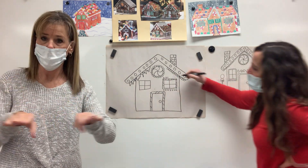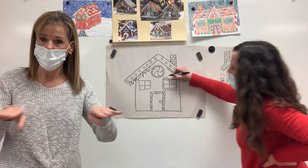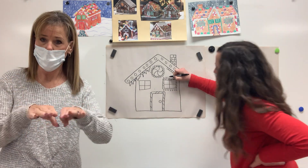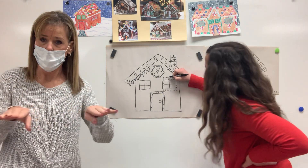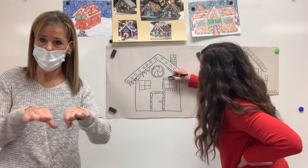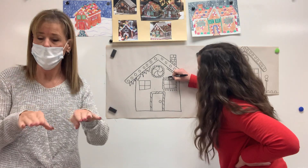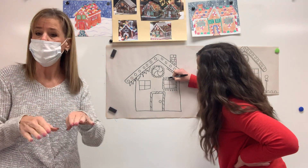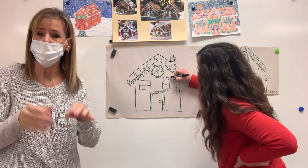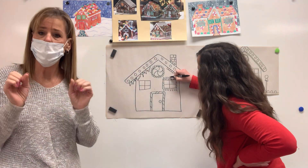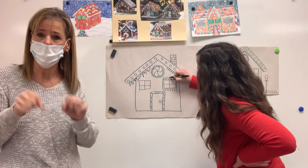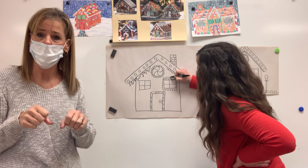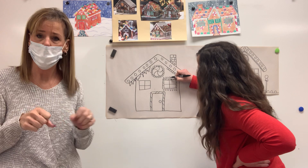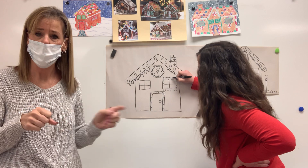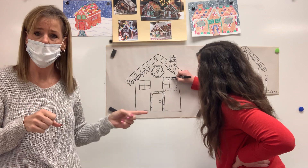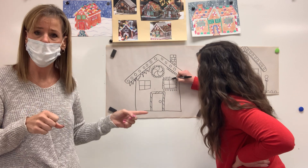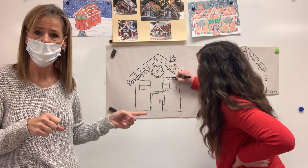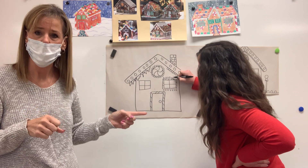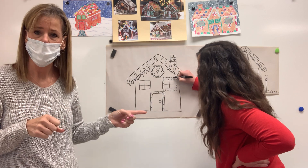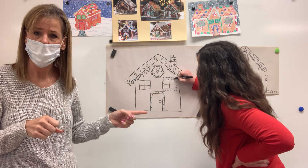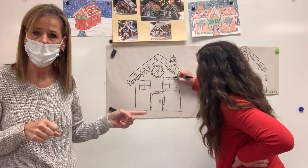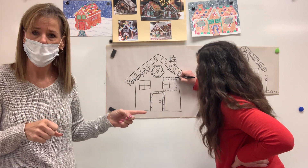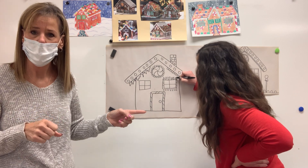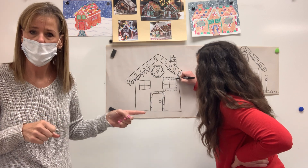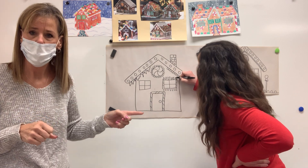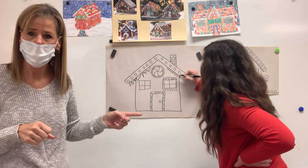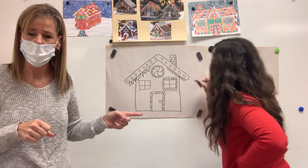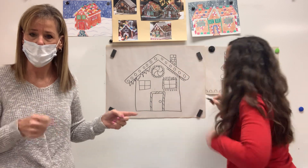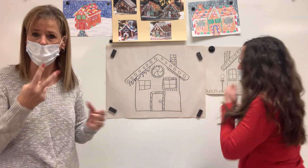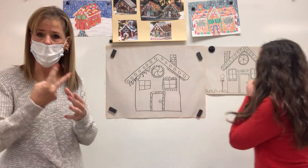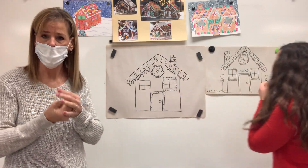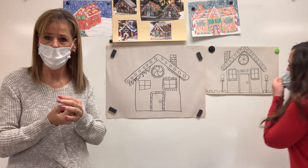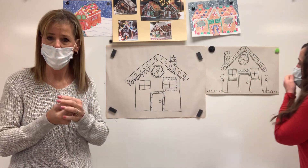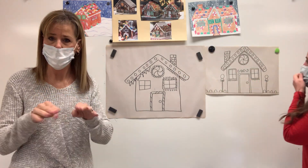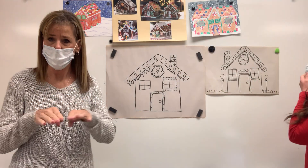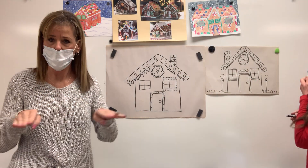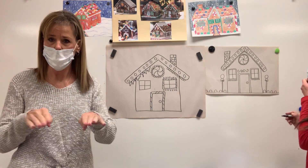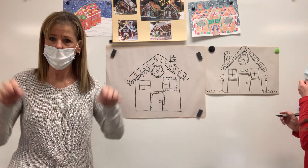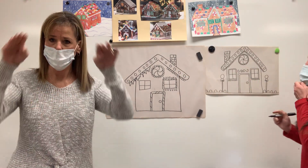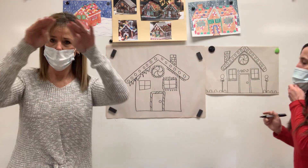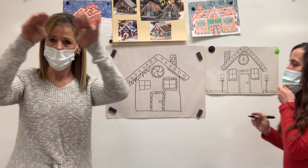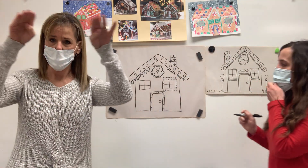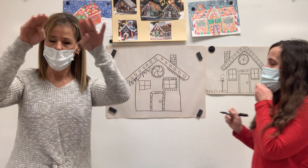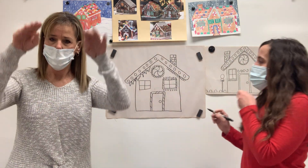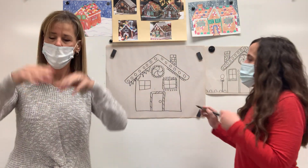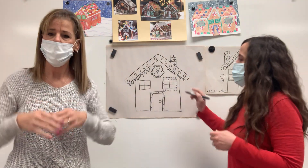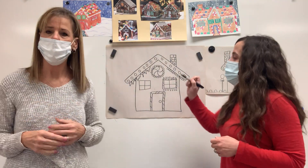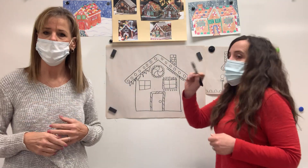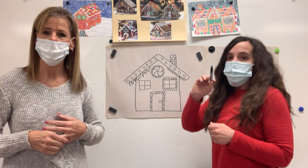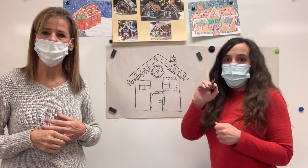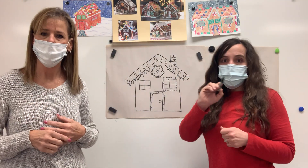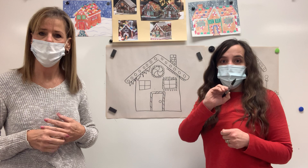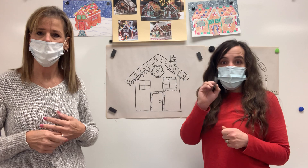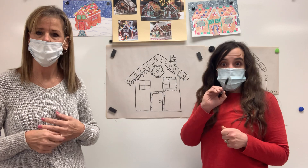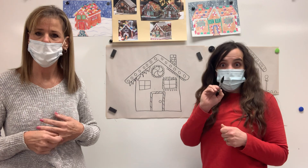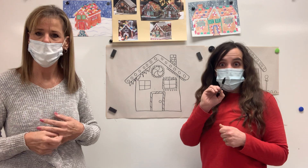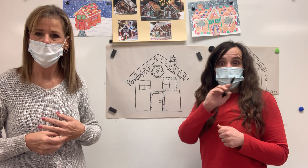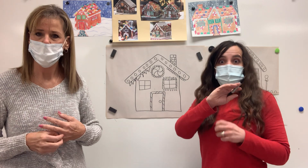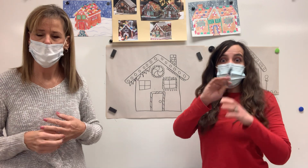here, or I could make them on the bottom and the top. I could take my whatever you're drawing with, and you